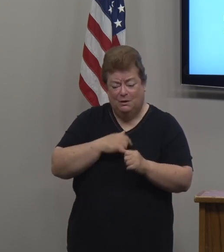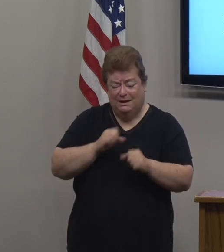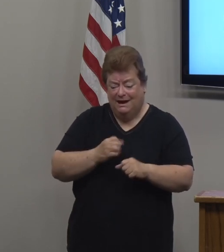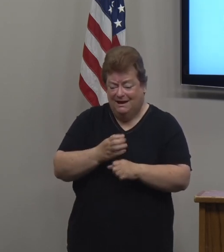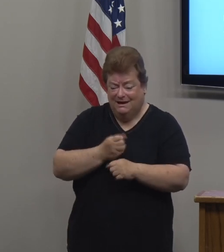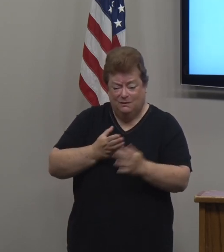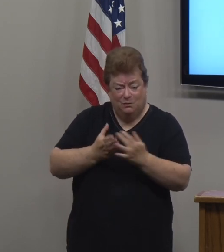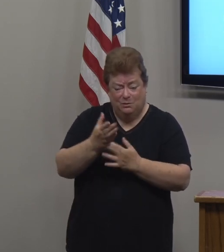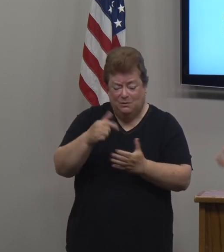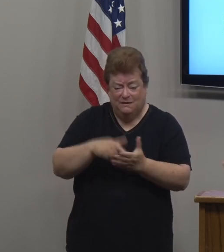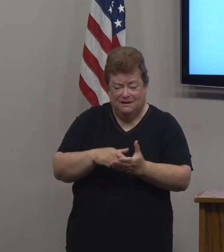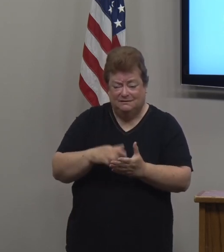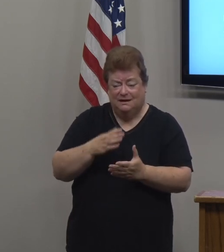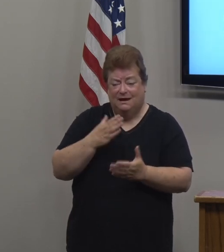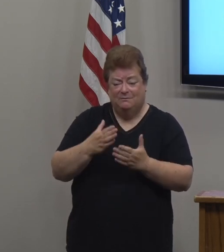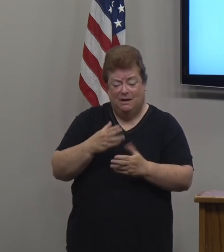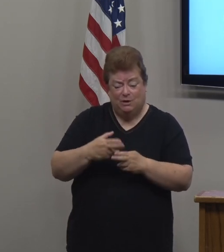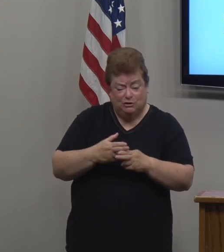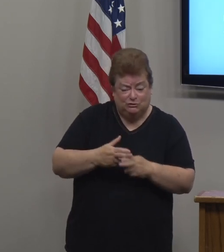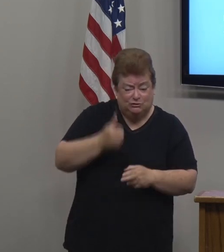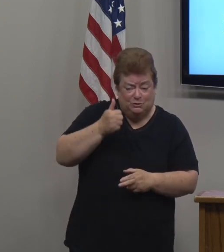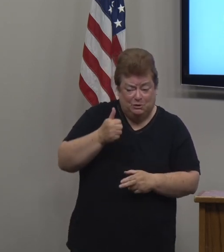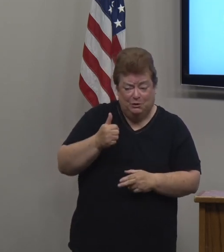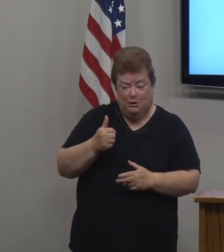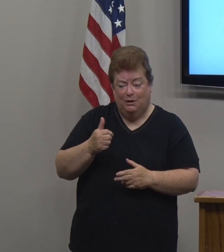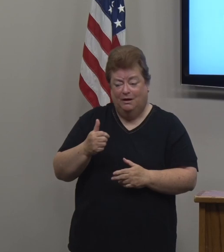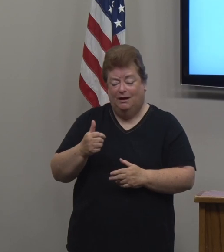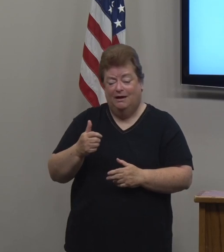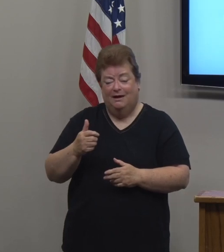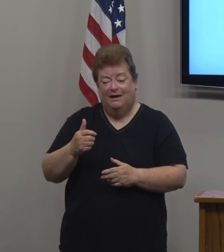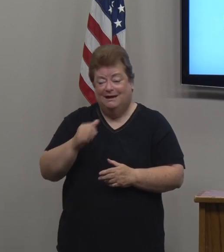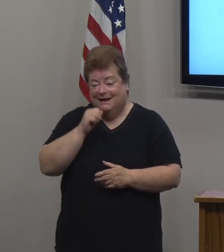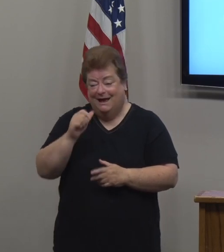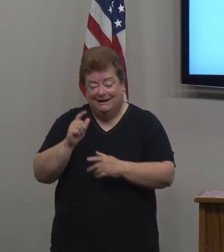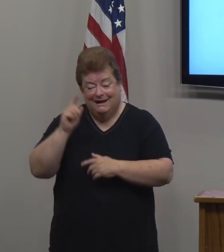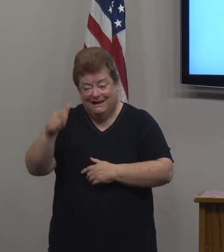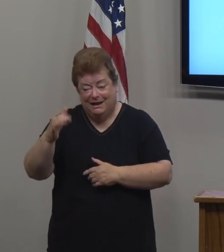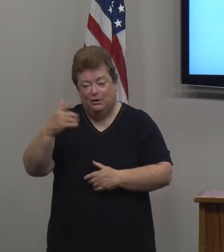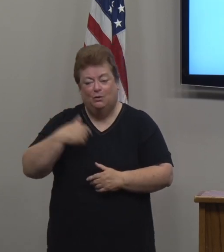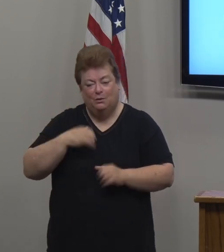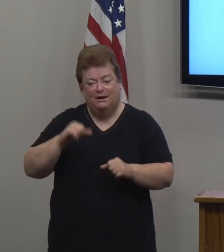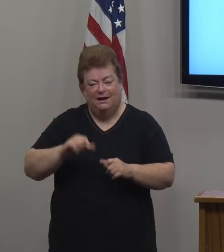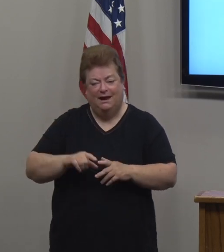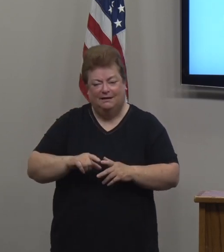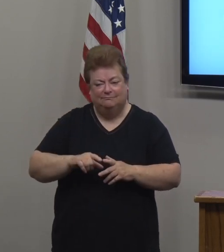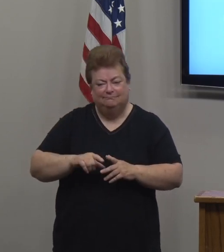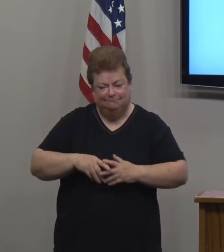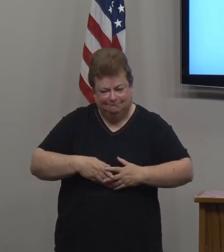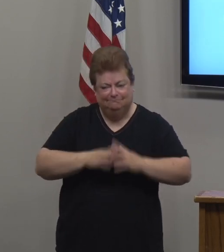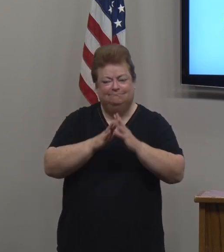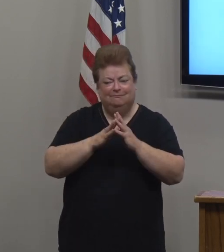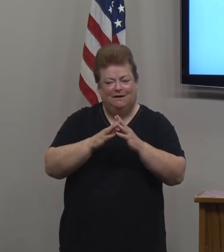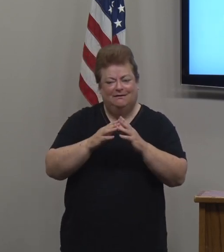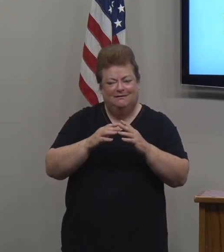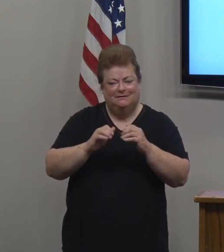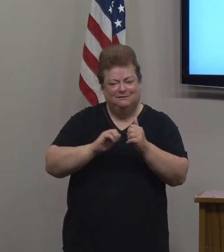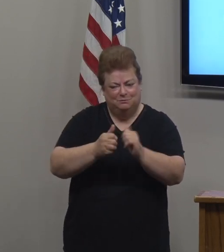may be a time sooner rather than later when sports can resume. We certainly want that for our student athletes.